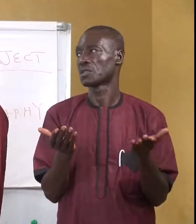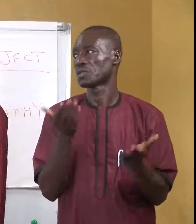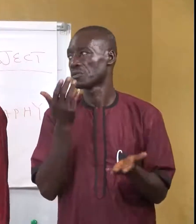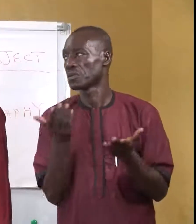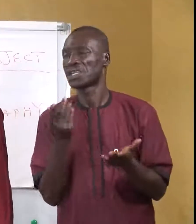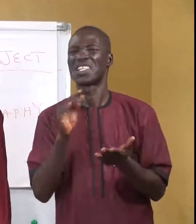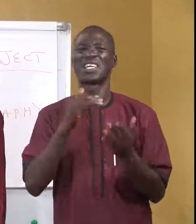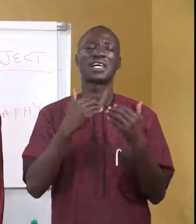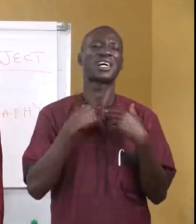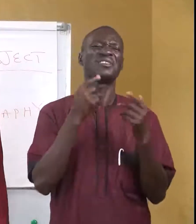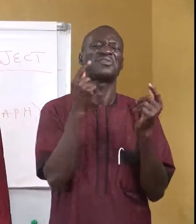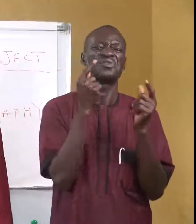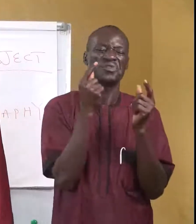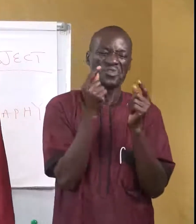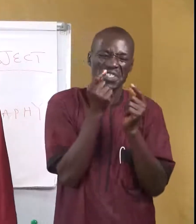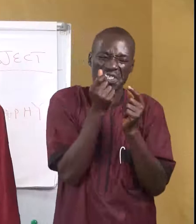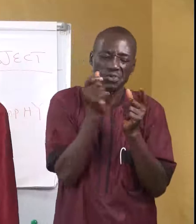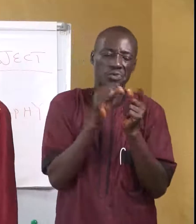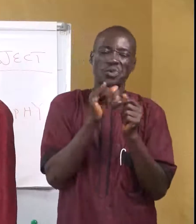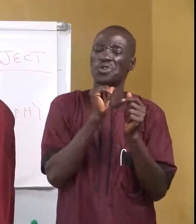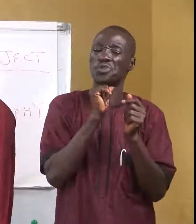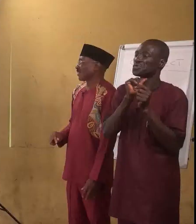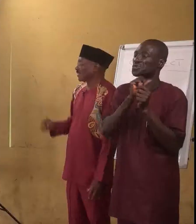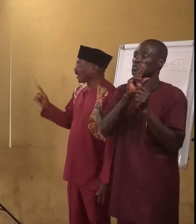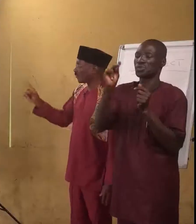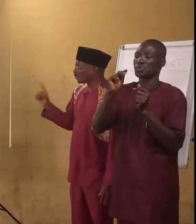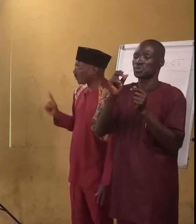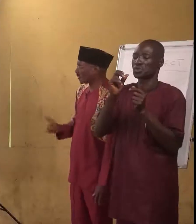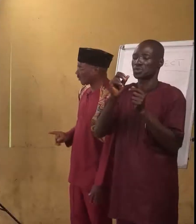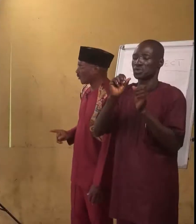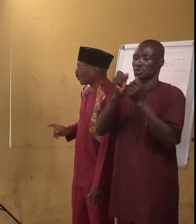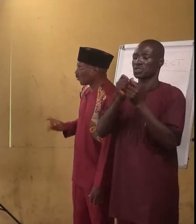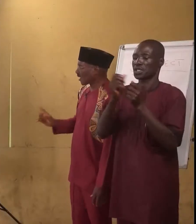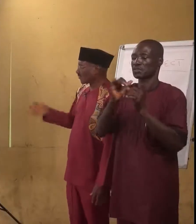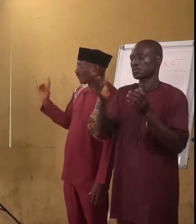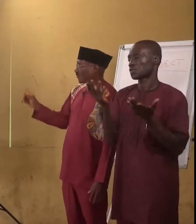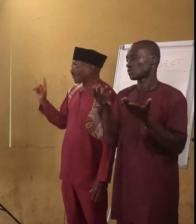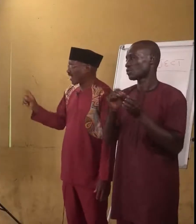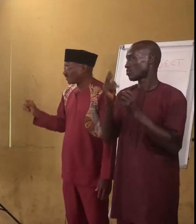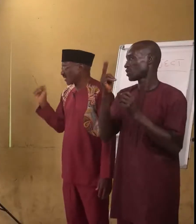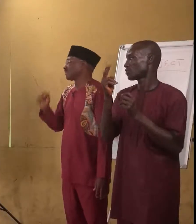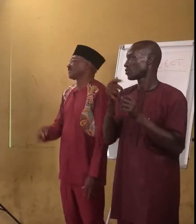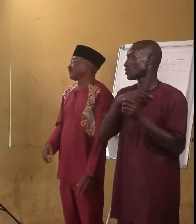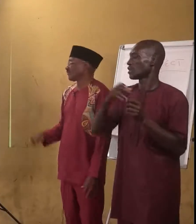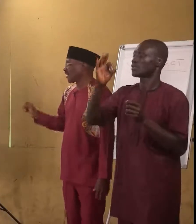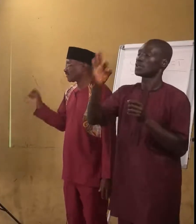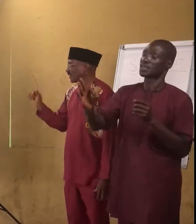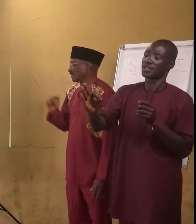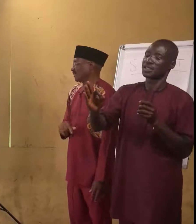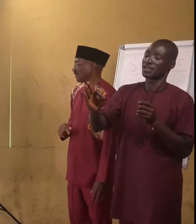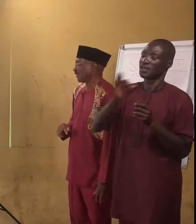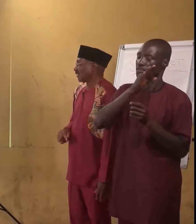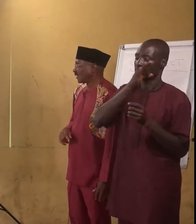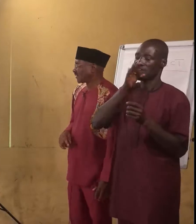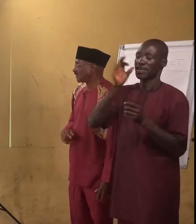have very little or no social activities at all. Now look, number 2, look at